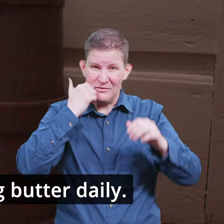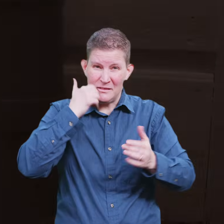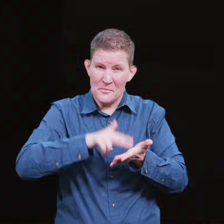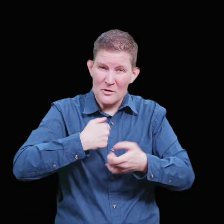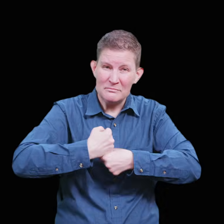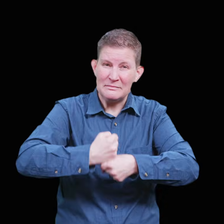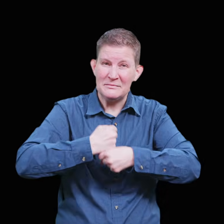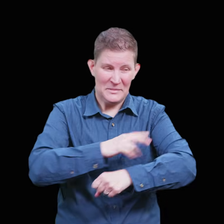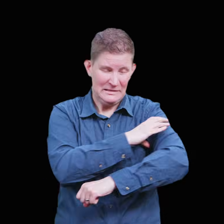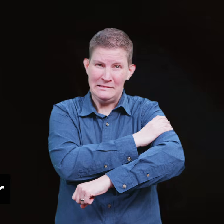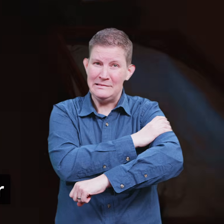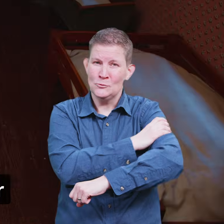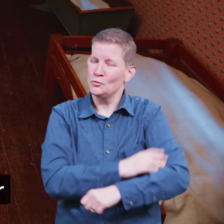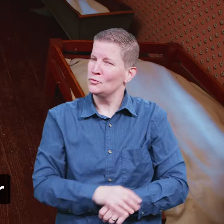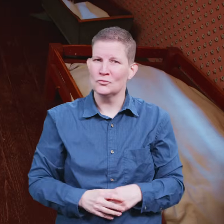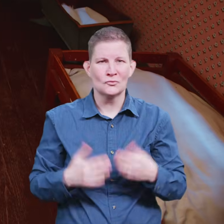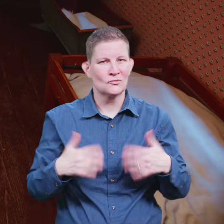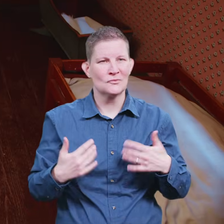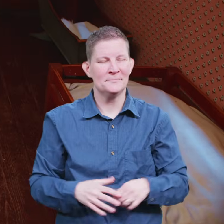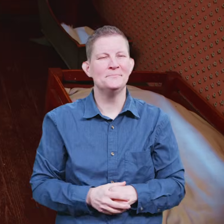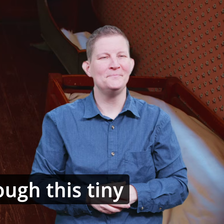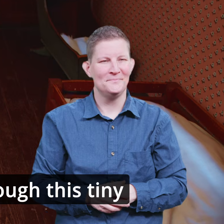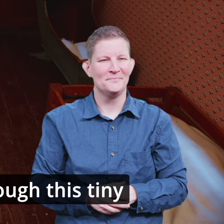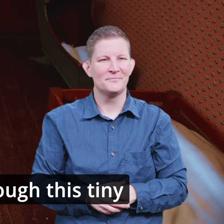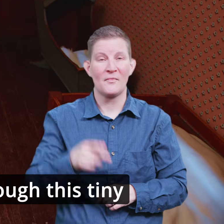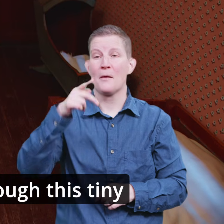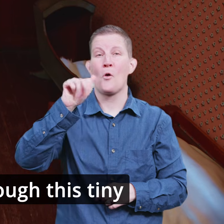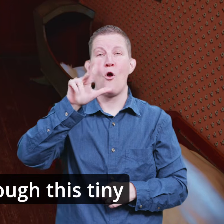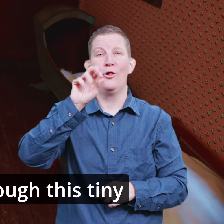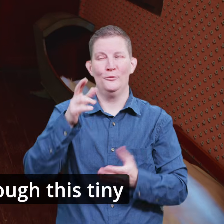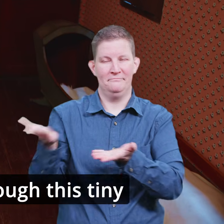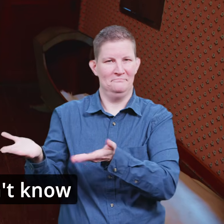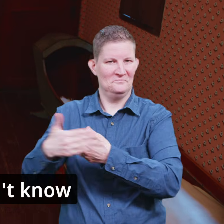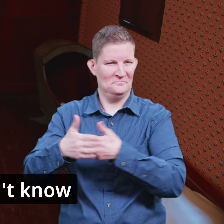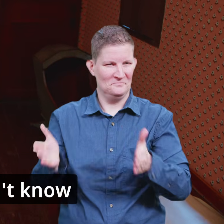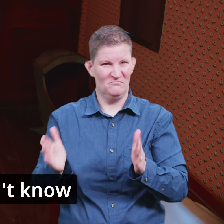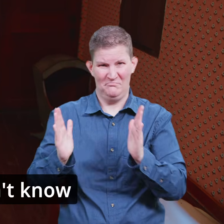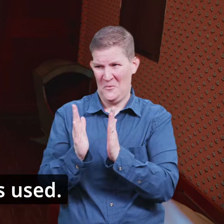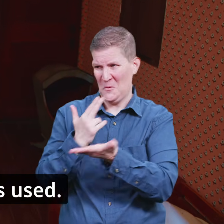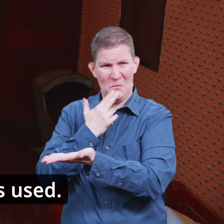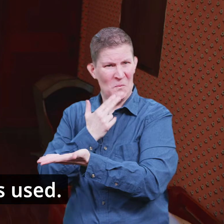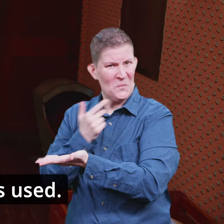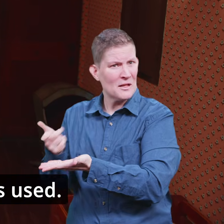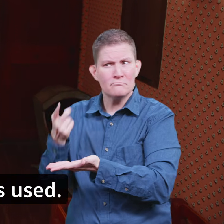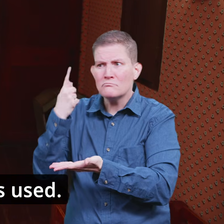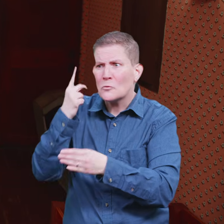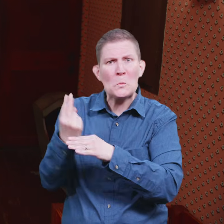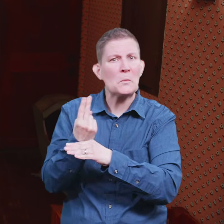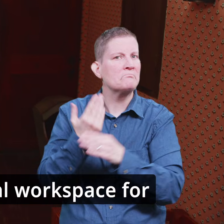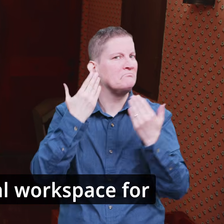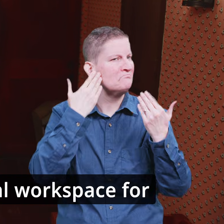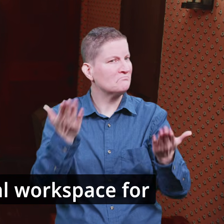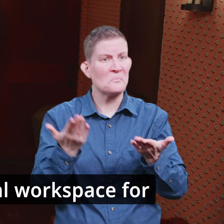butter daily. Small parlor. We will quickly pass through this tiny room since we don't know exactly how it was